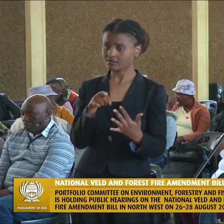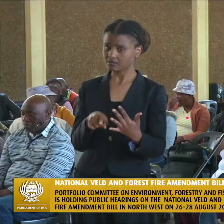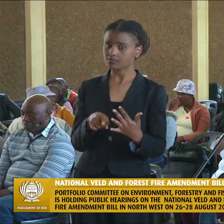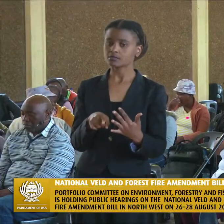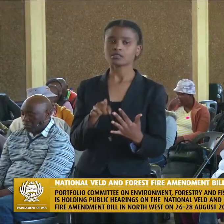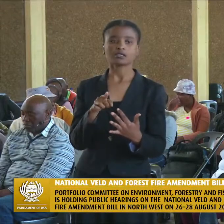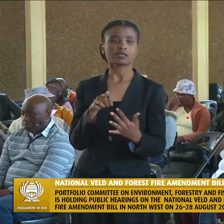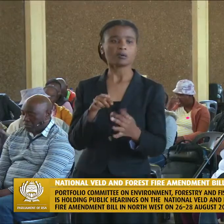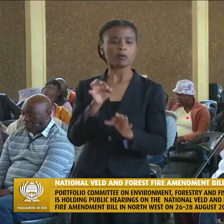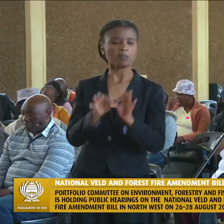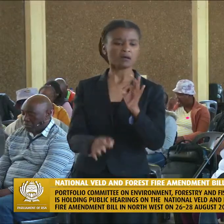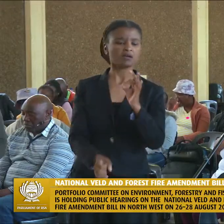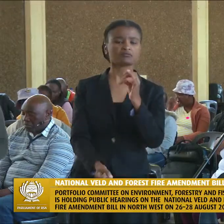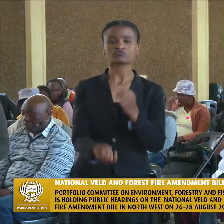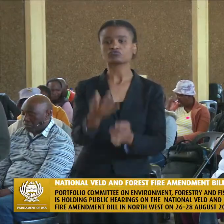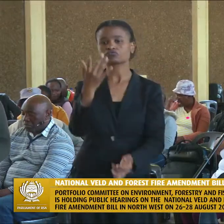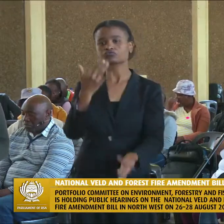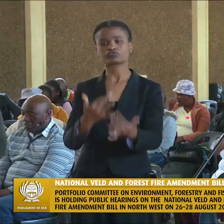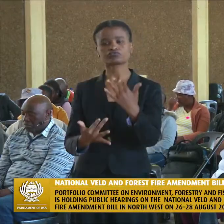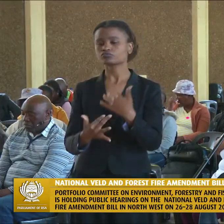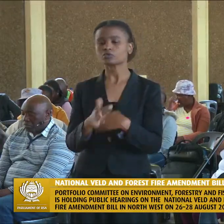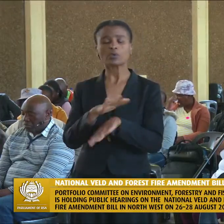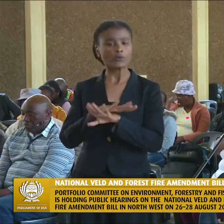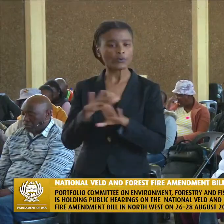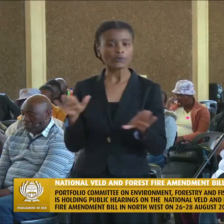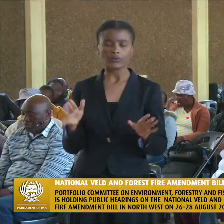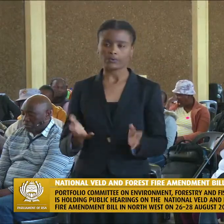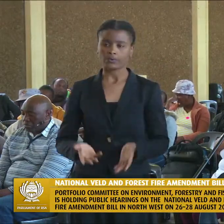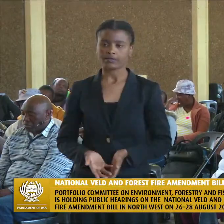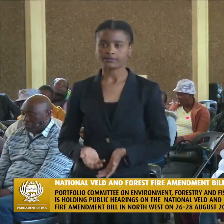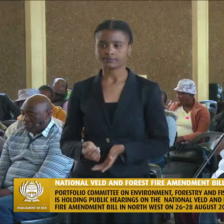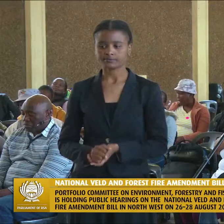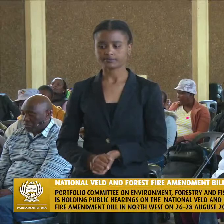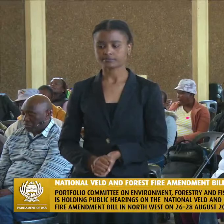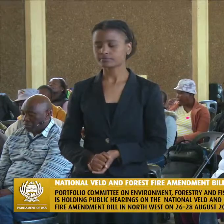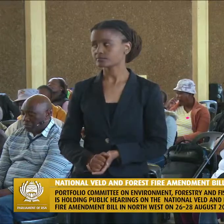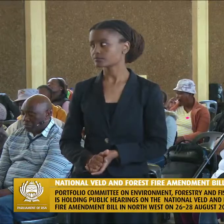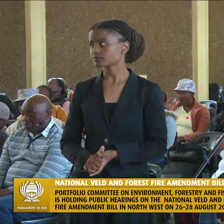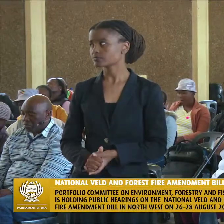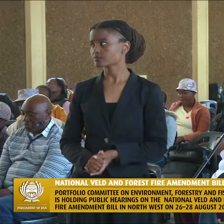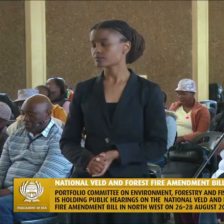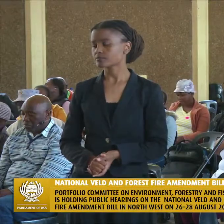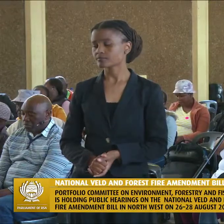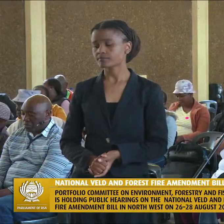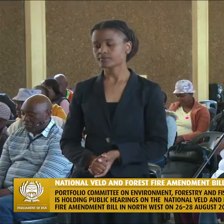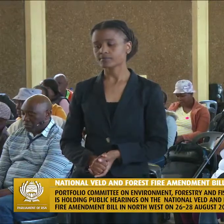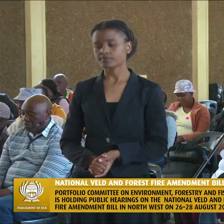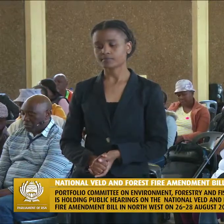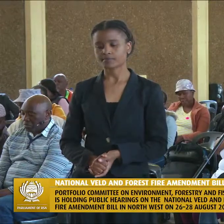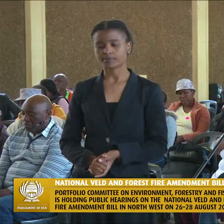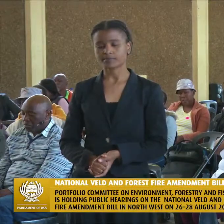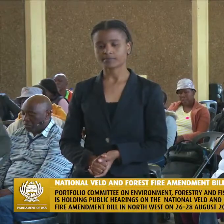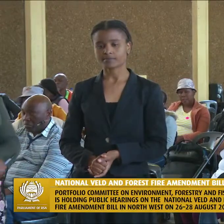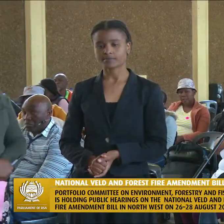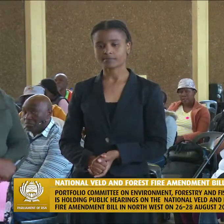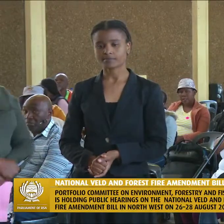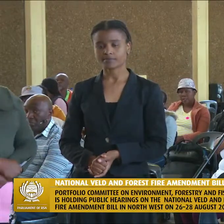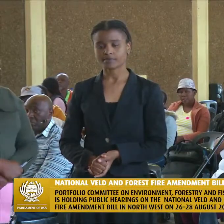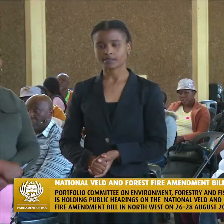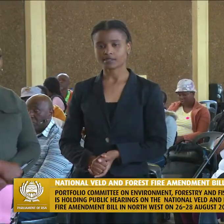so that they have to know that the fire can it can then come again